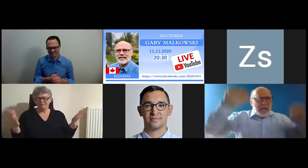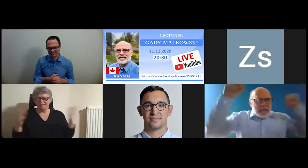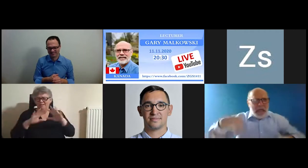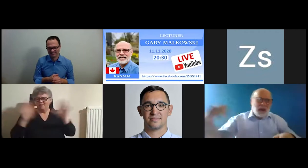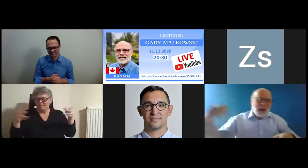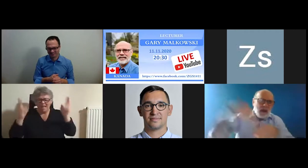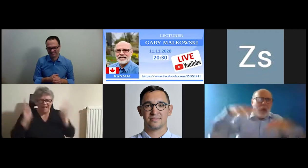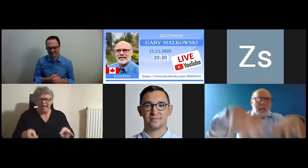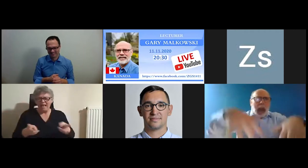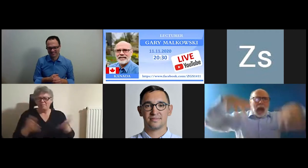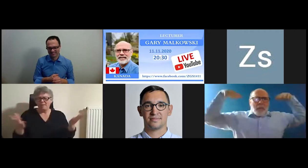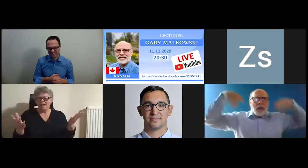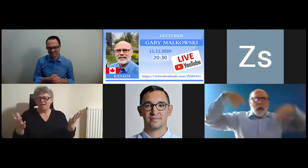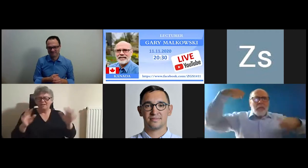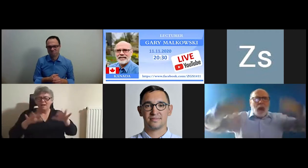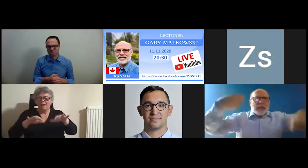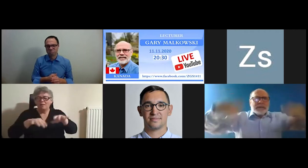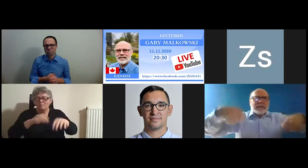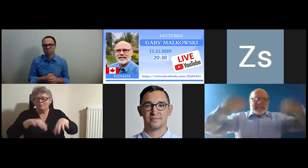deaf people can.